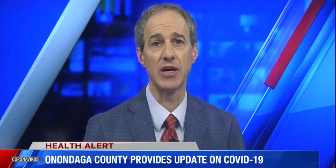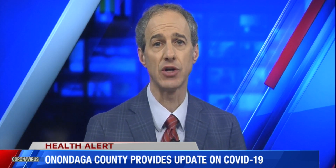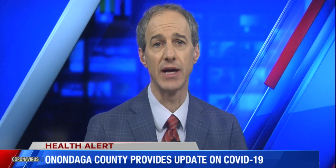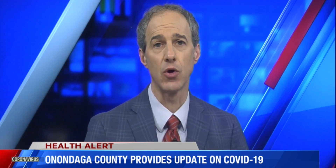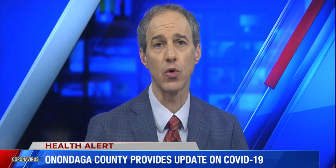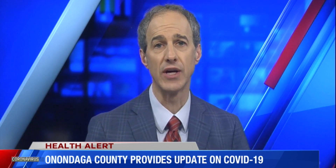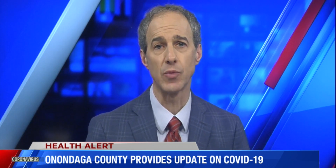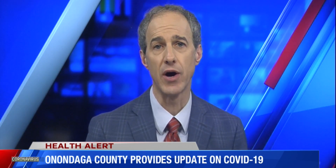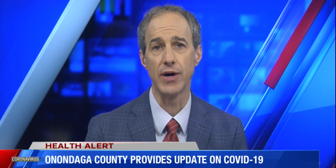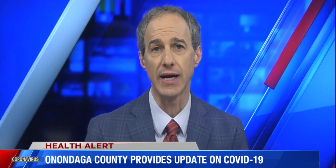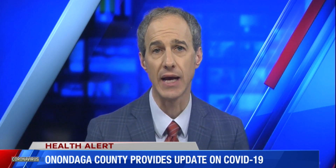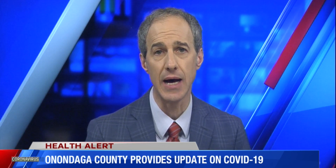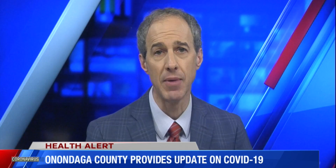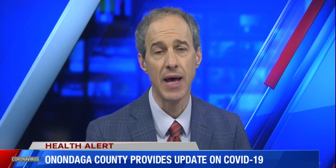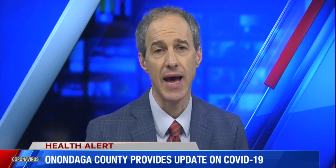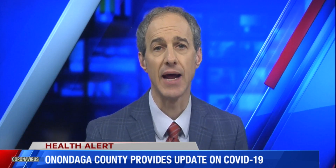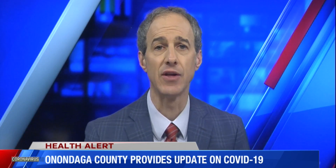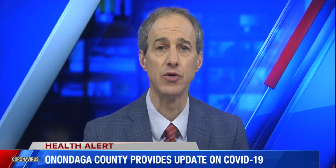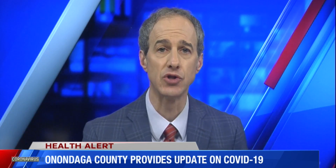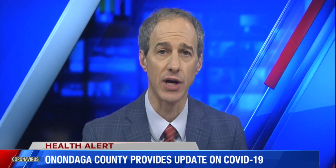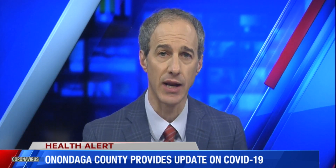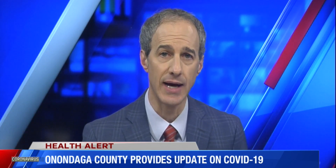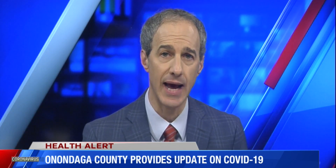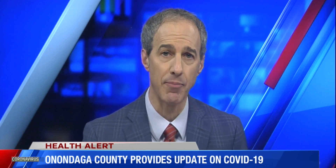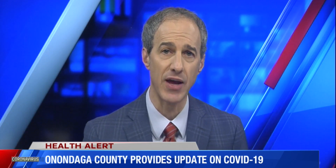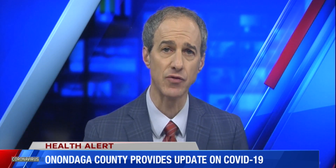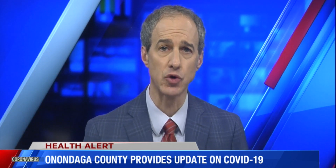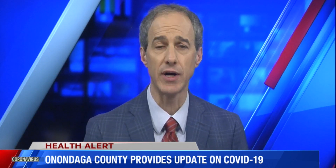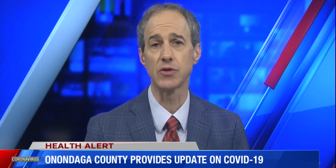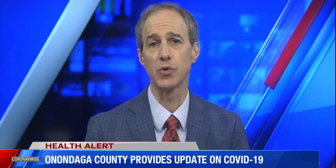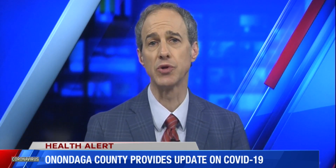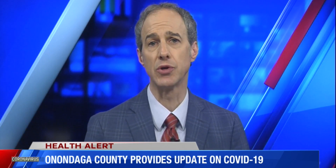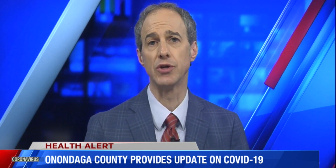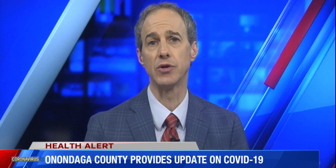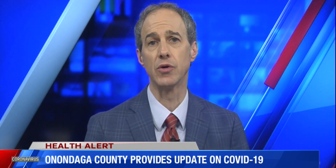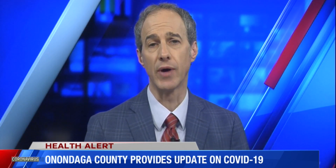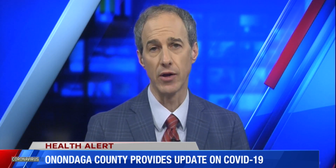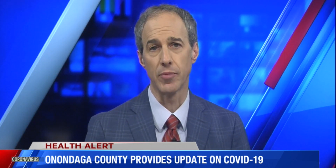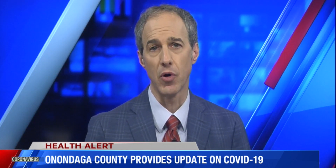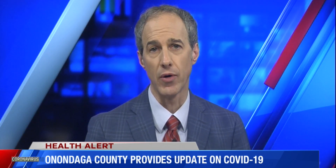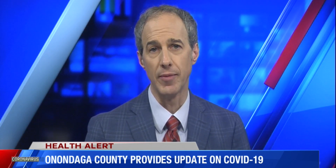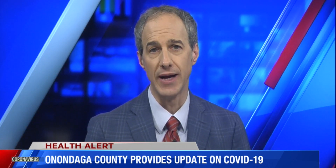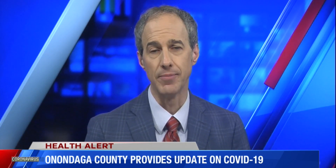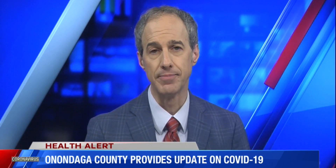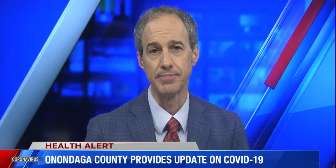can get information at localsyr.com and on the News Channel 9 app. Thanks for joining us. We'll return you to your regular programming now.